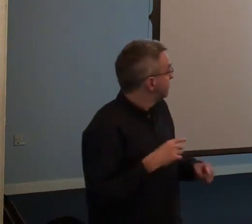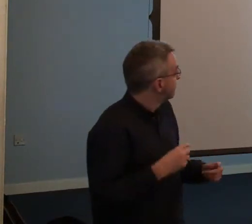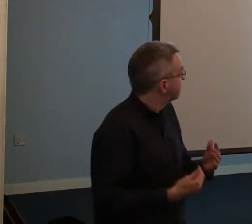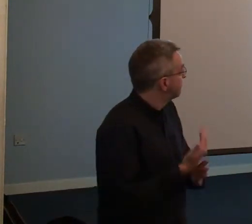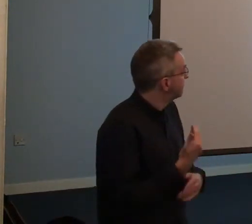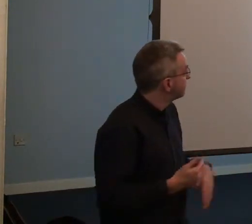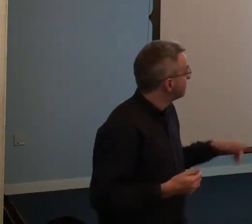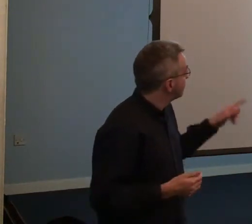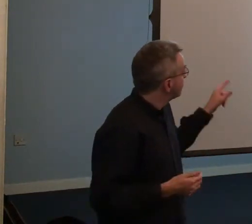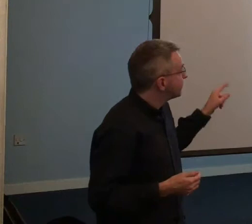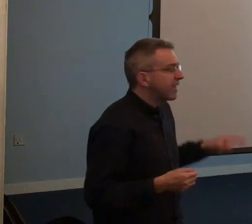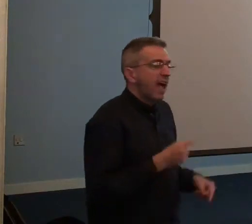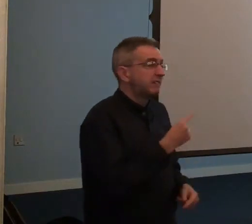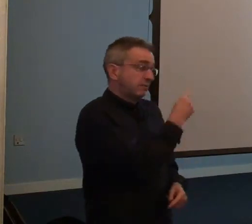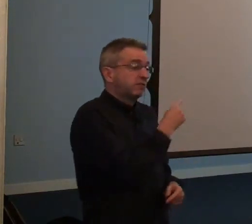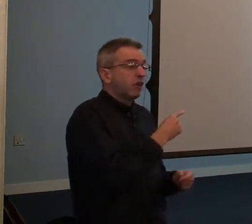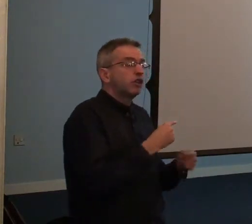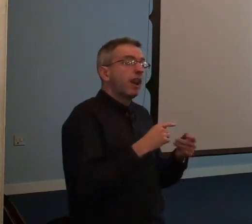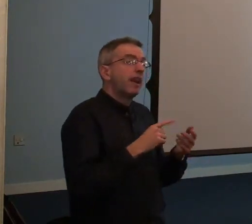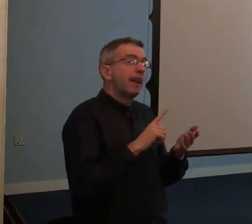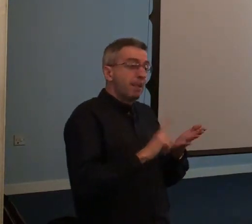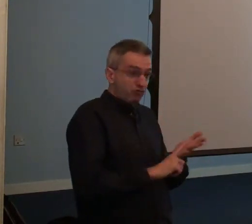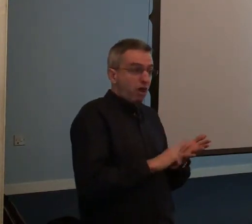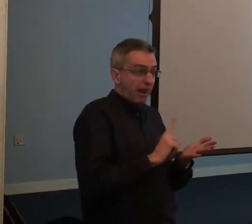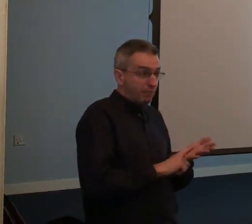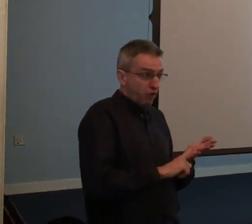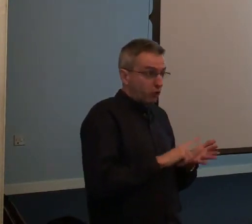that's up to parents to decide, and that's very much the view.